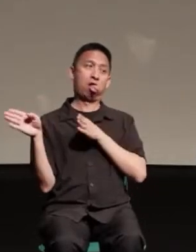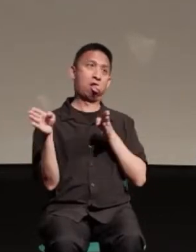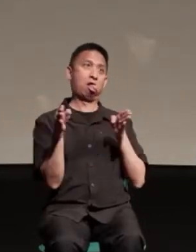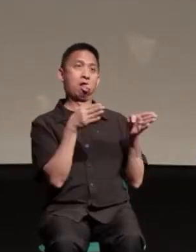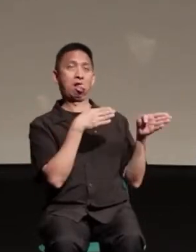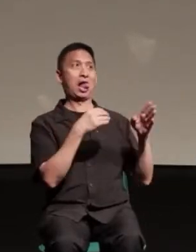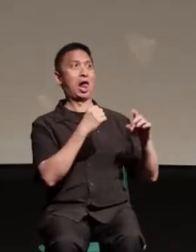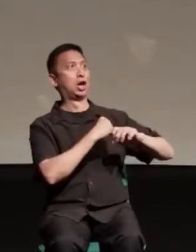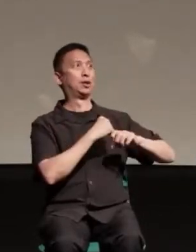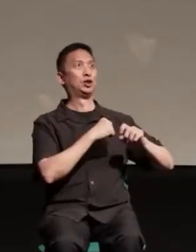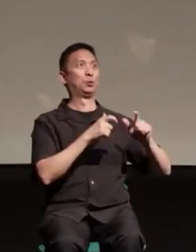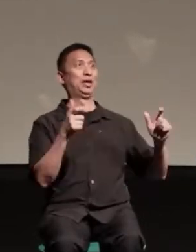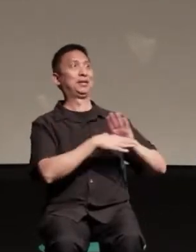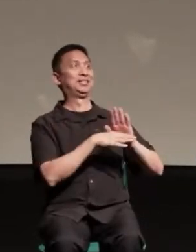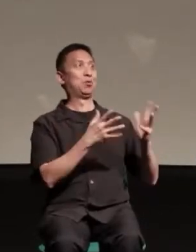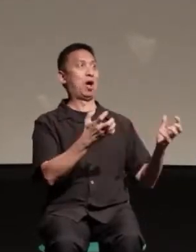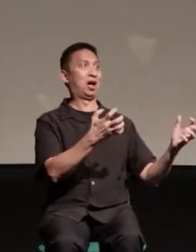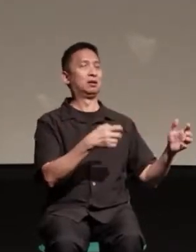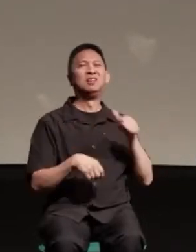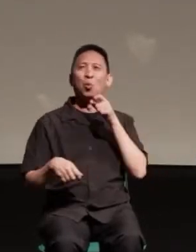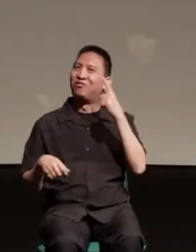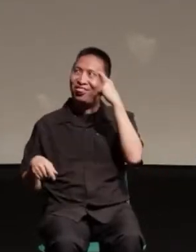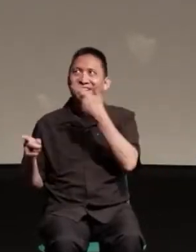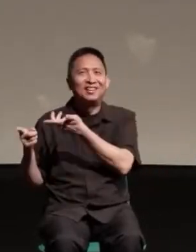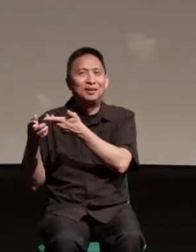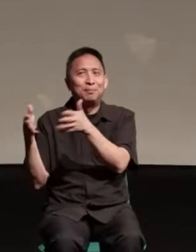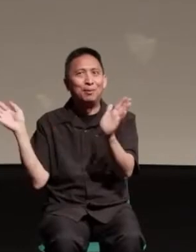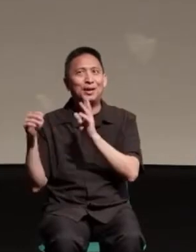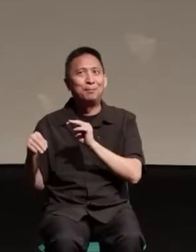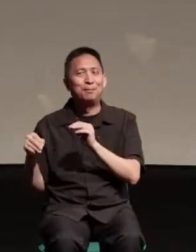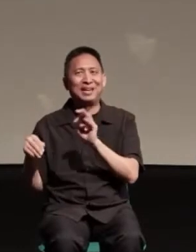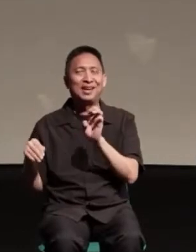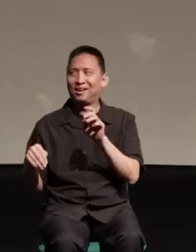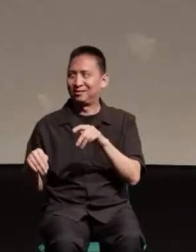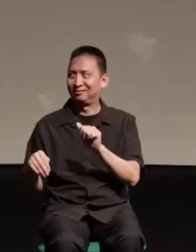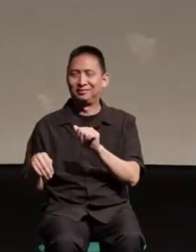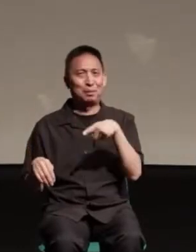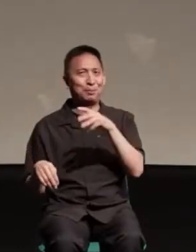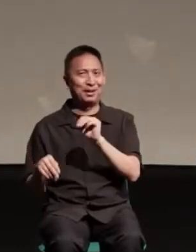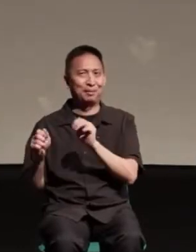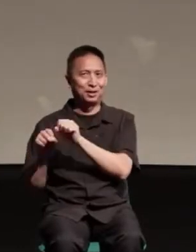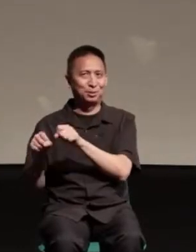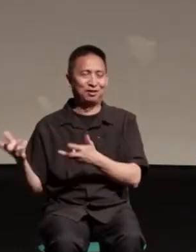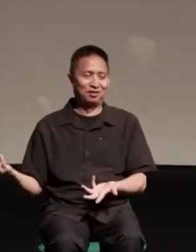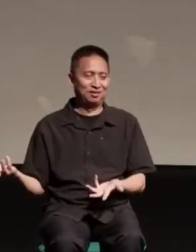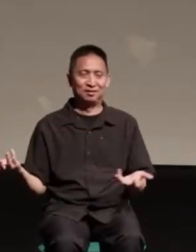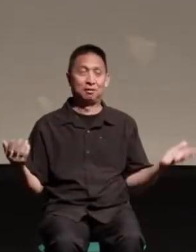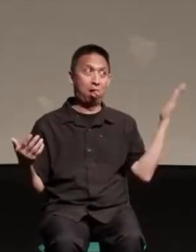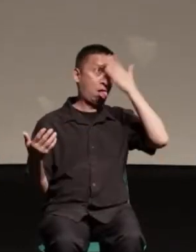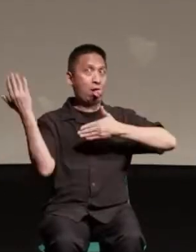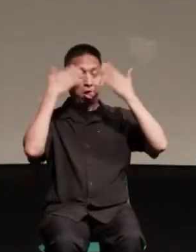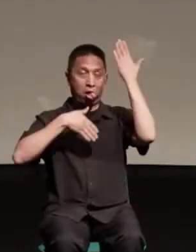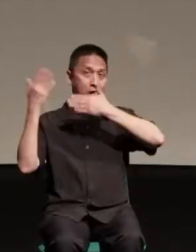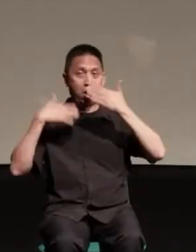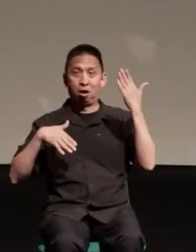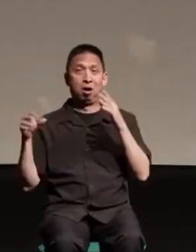first entering this field. They don't think about public media. So, they don't know about the opportunities, and it is